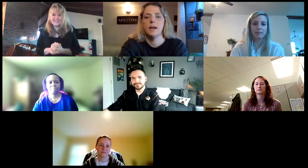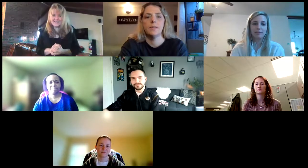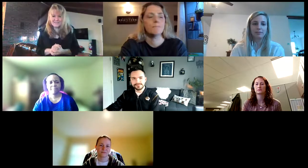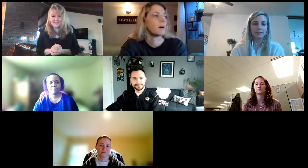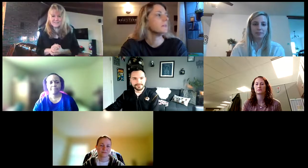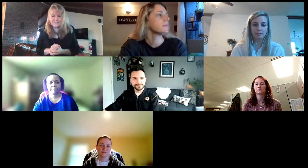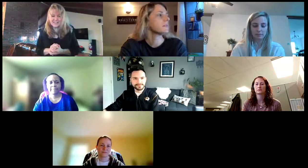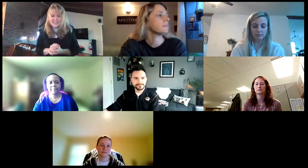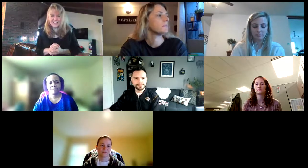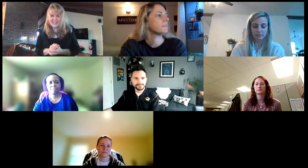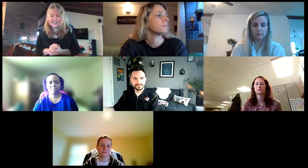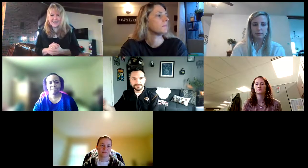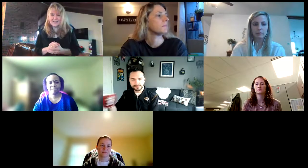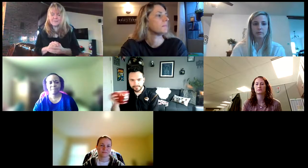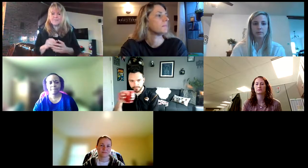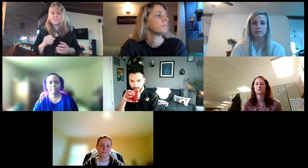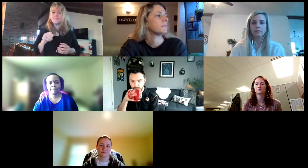Okay, now the months.